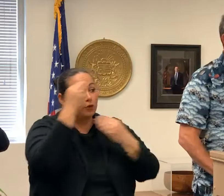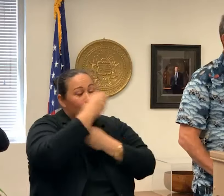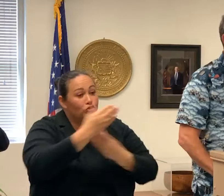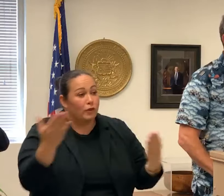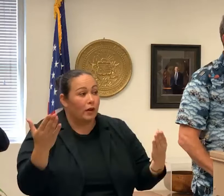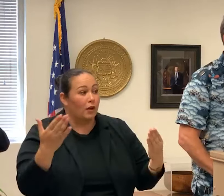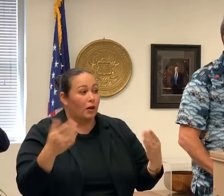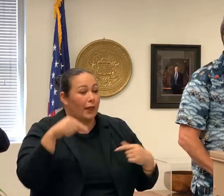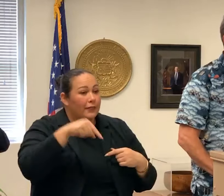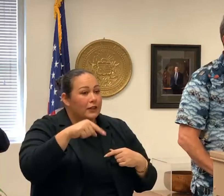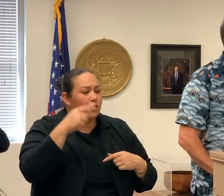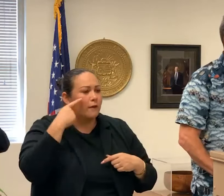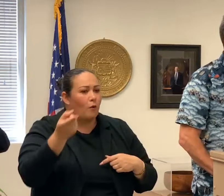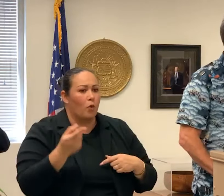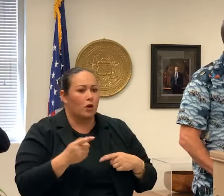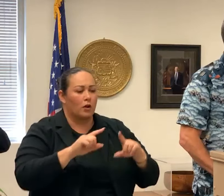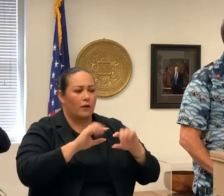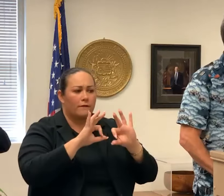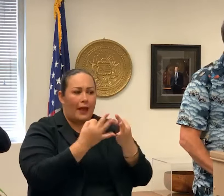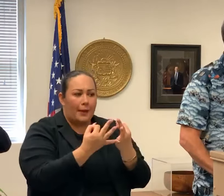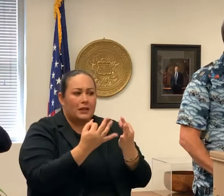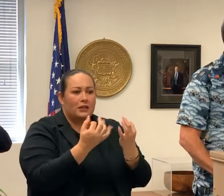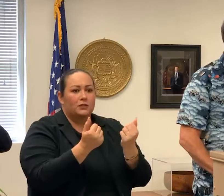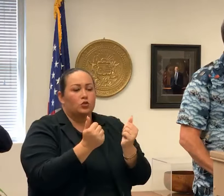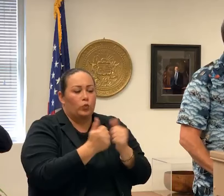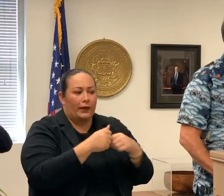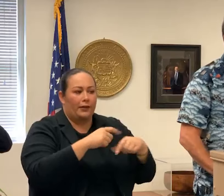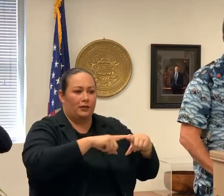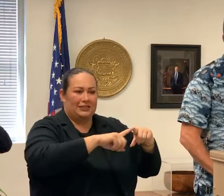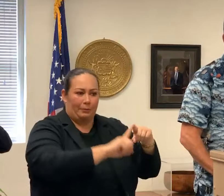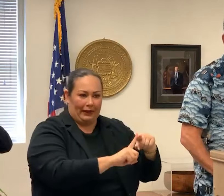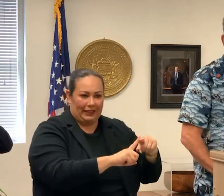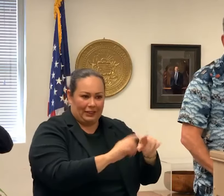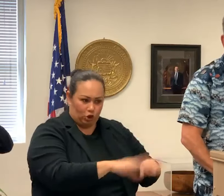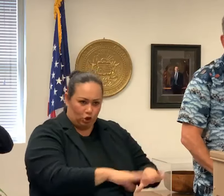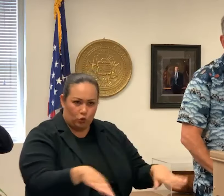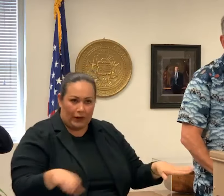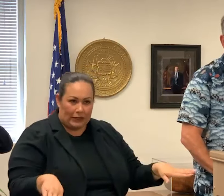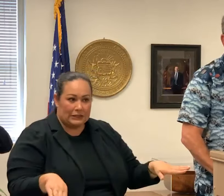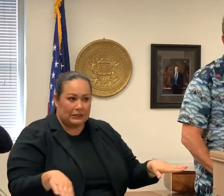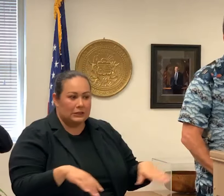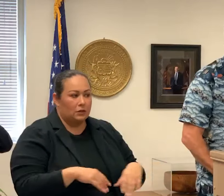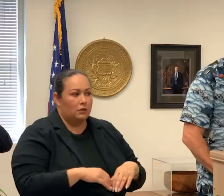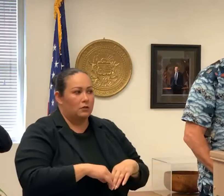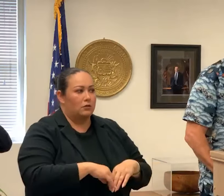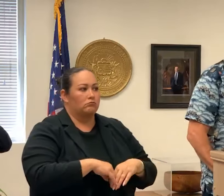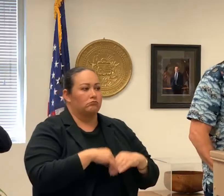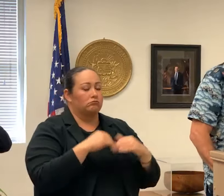for families with dependent children. We encourage you,